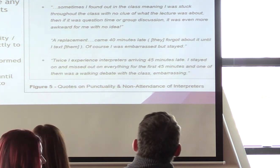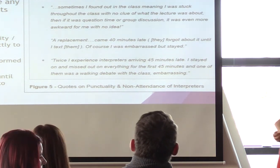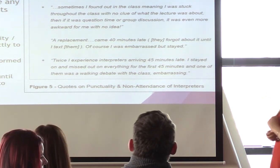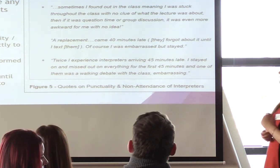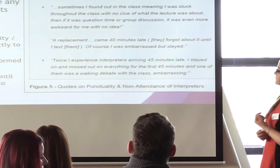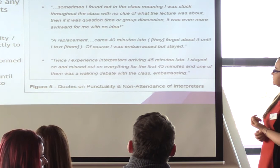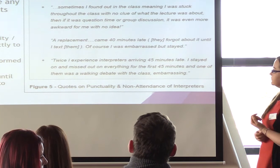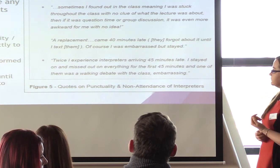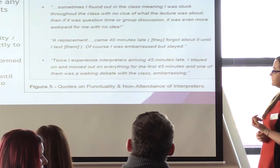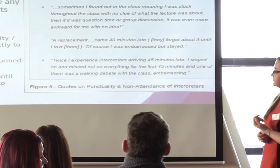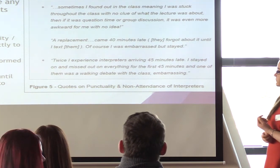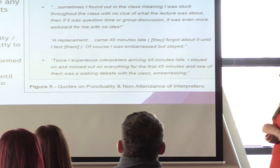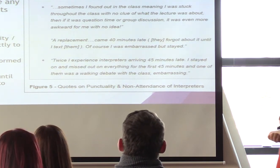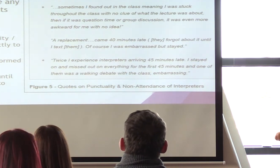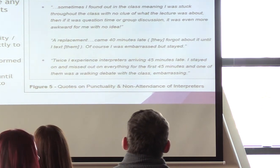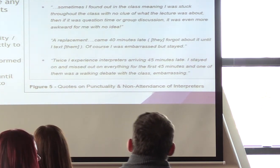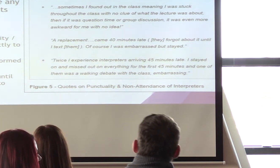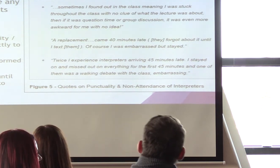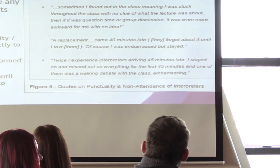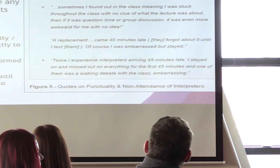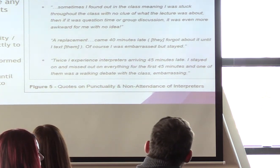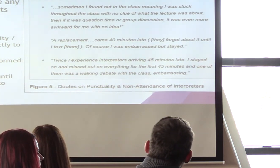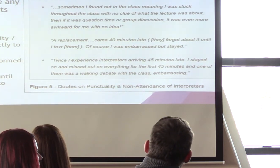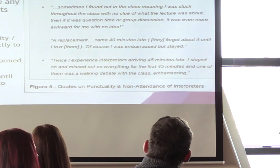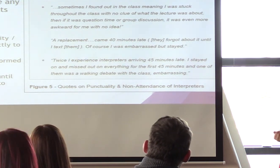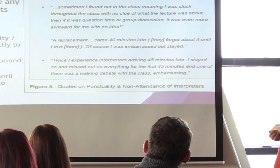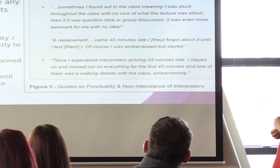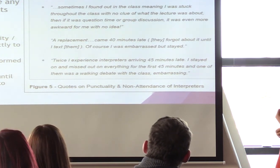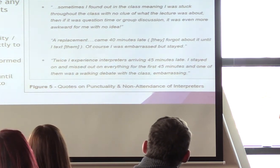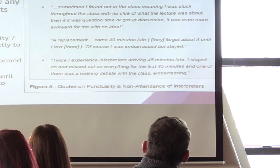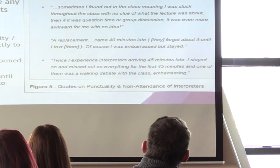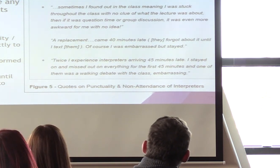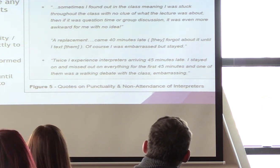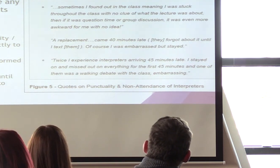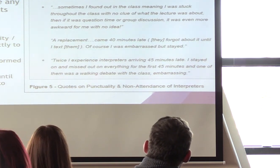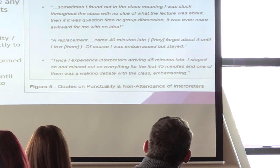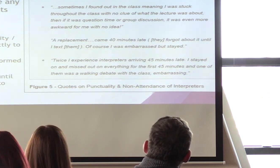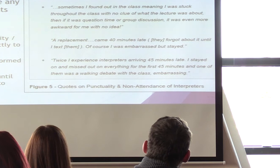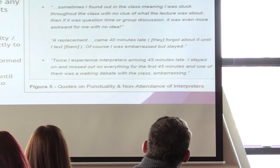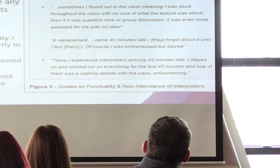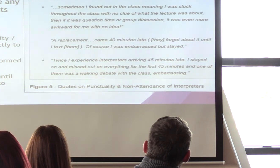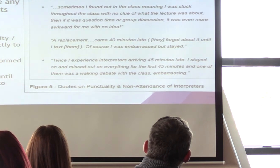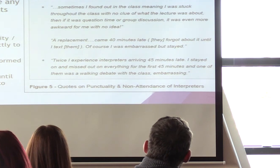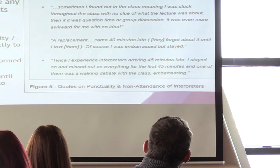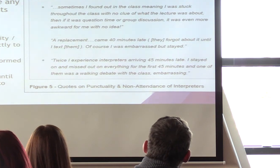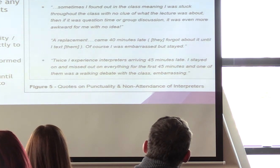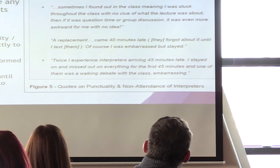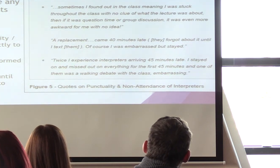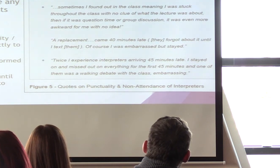was embarrassed, but I stayed. And then the third one is, twice I experienced interpreters arriving 45 minutes late. I stayed on